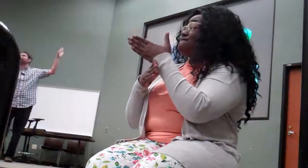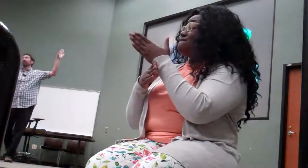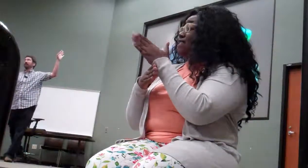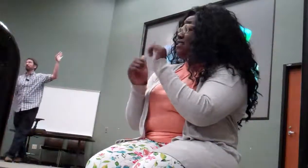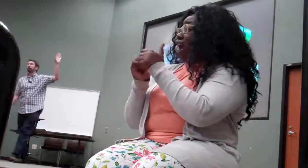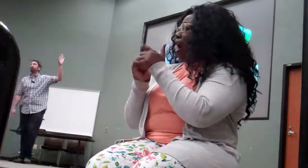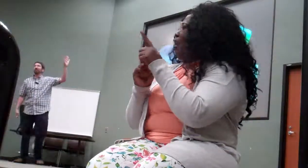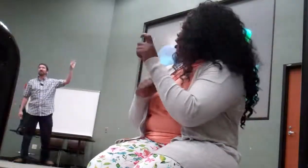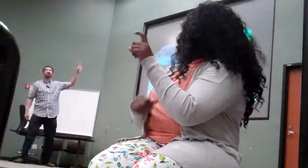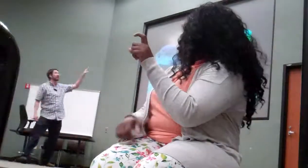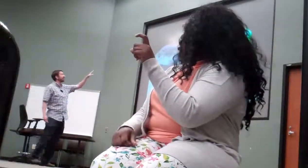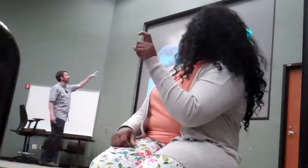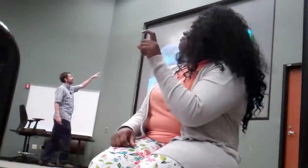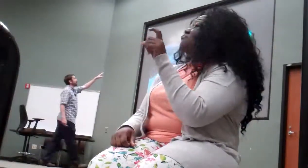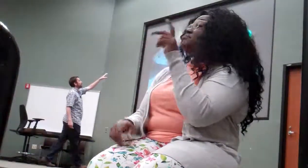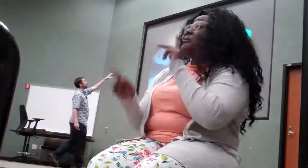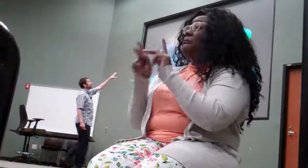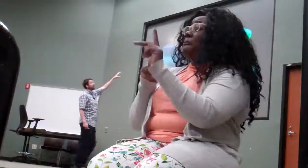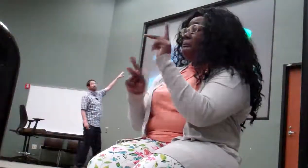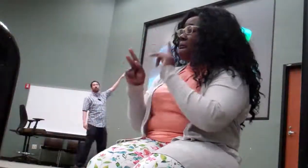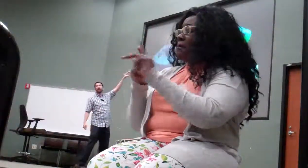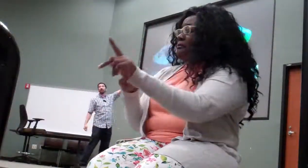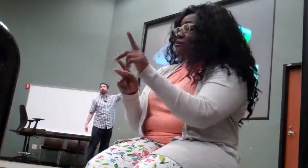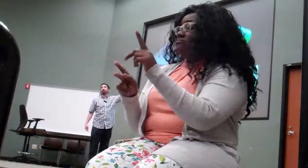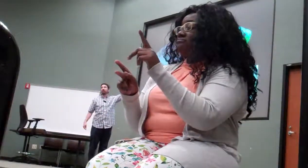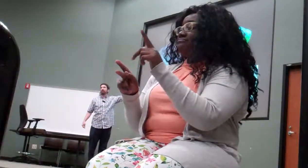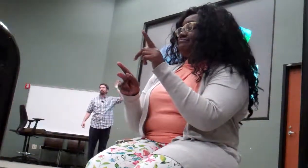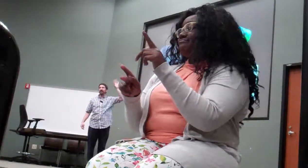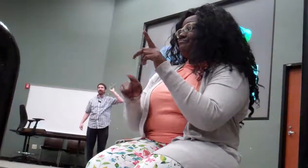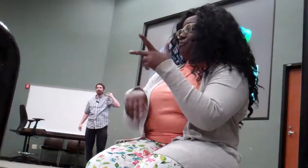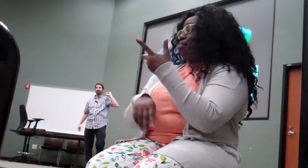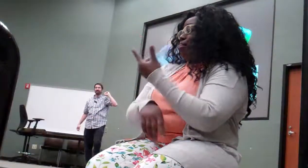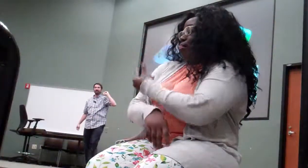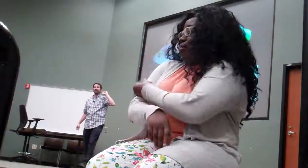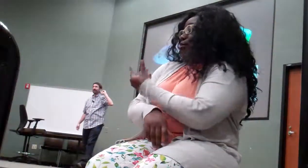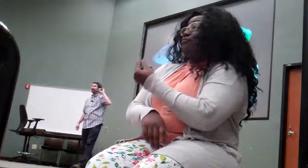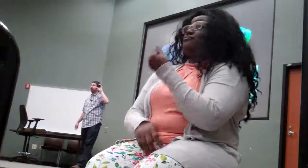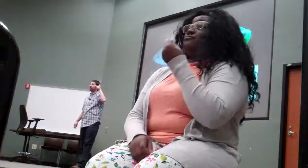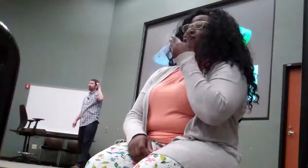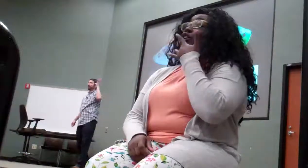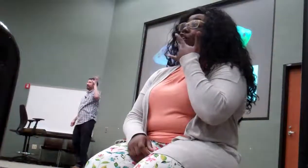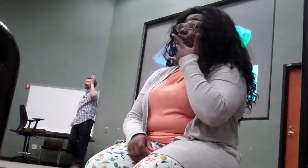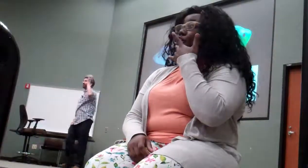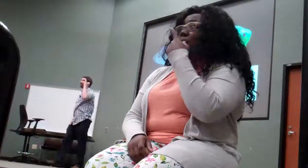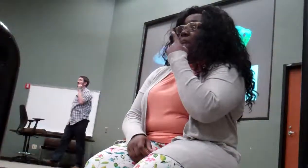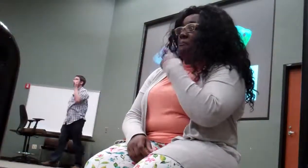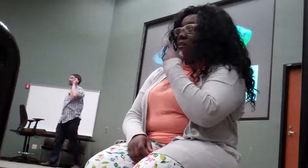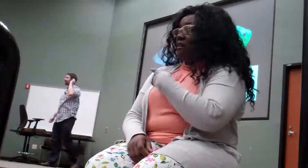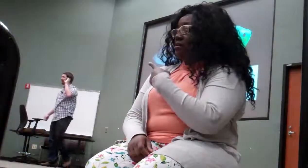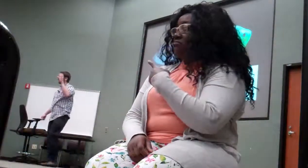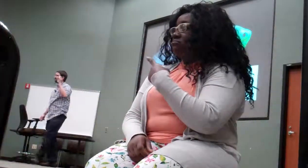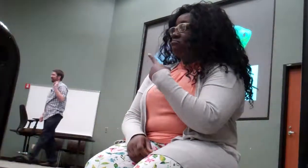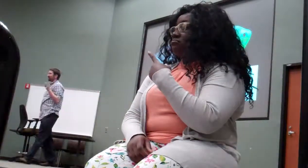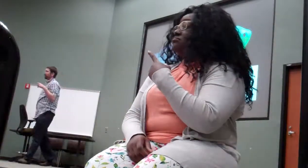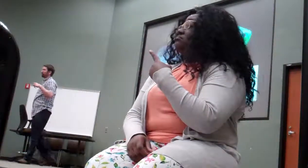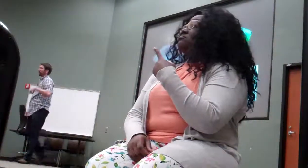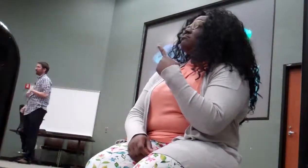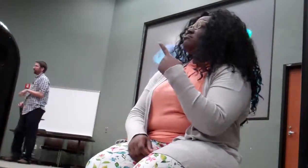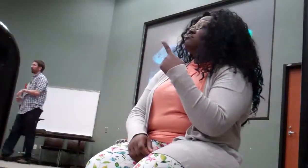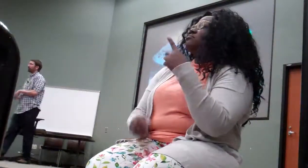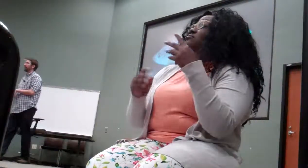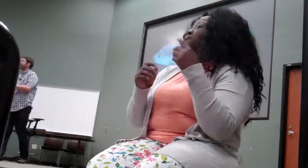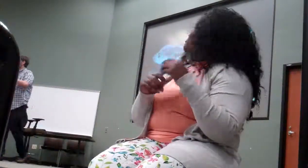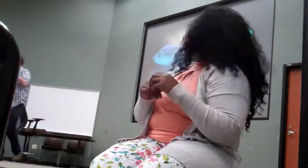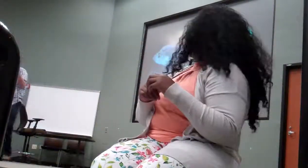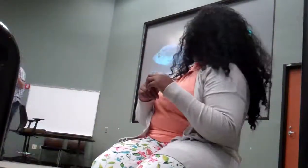here is people would inject them with a little bit of fluorescent paint, right? So we take these clear fish, inject them with a